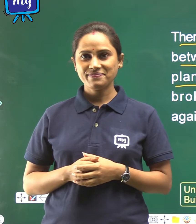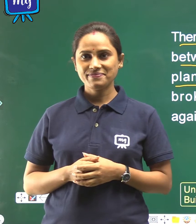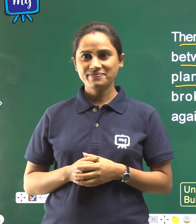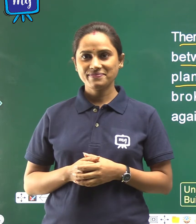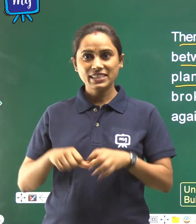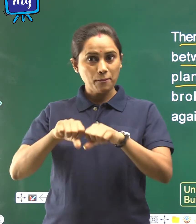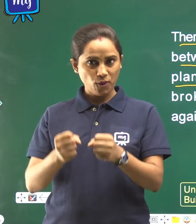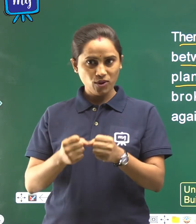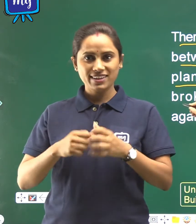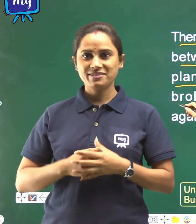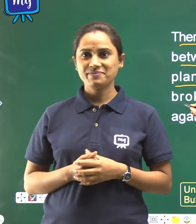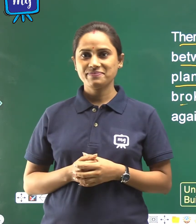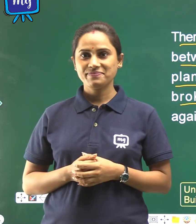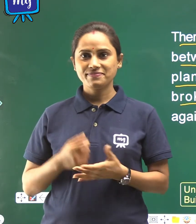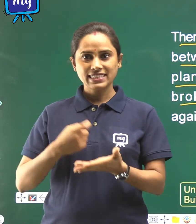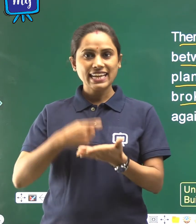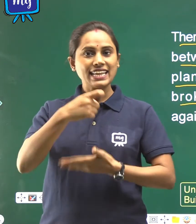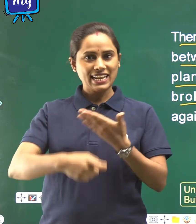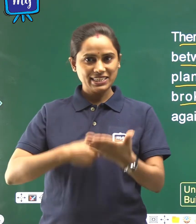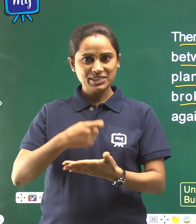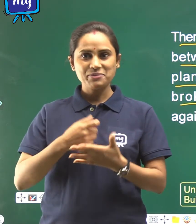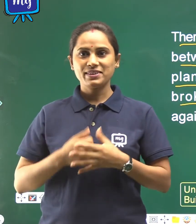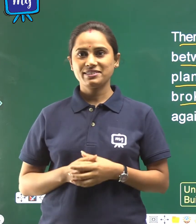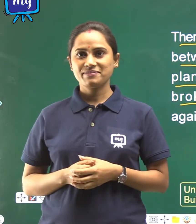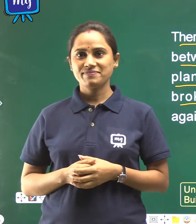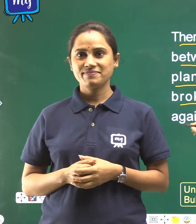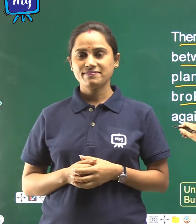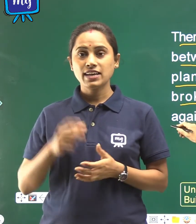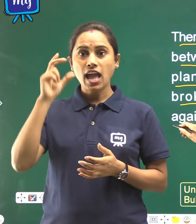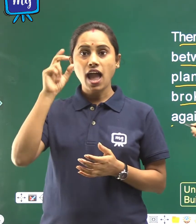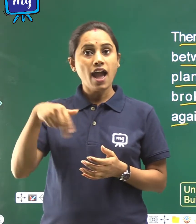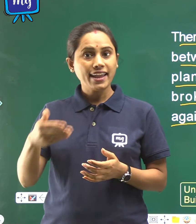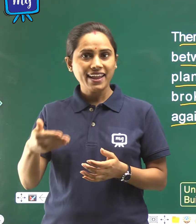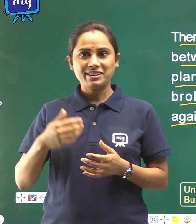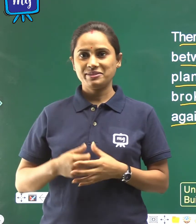the broken relationship again.